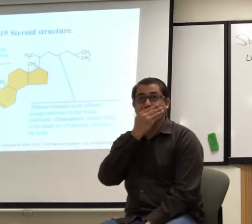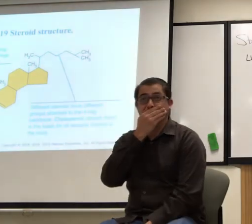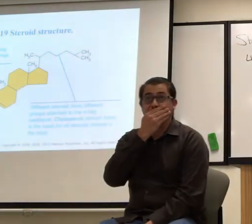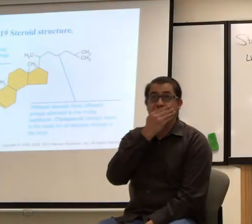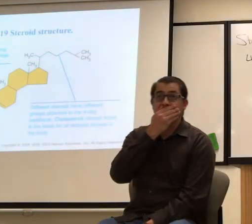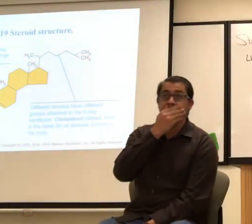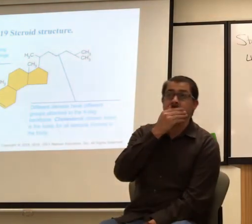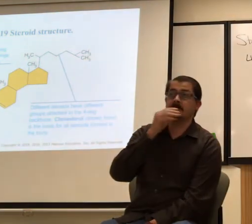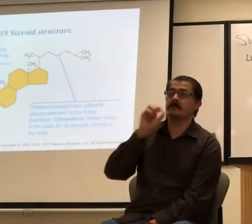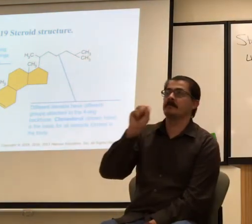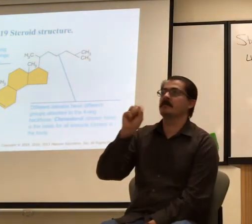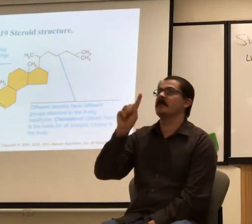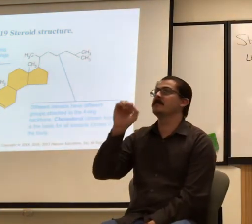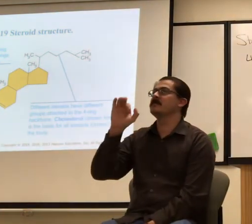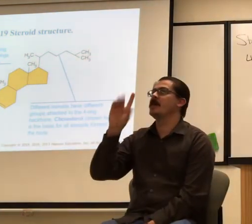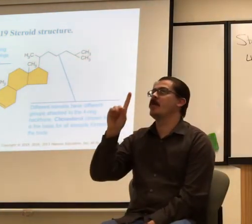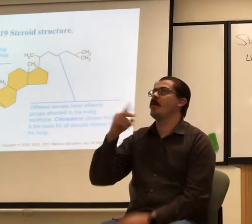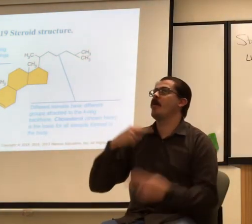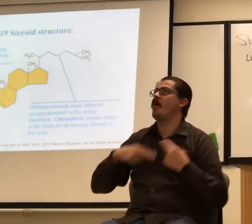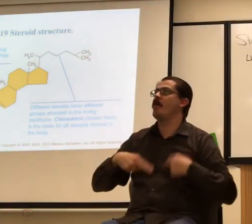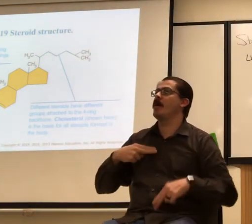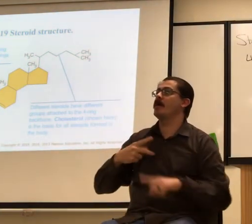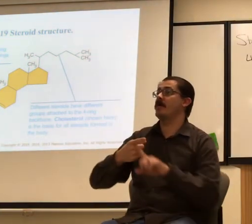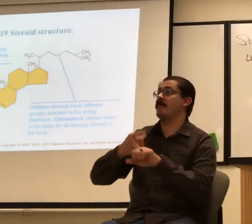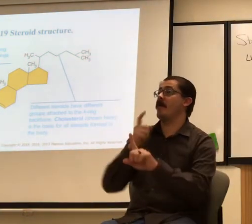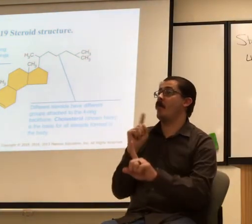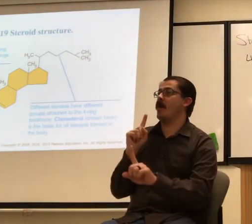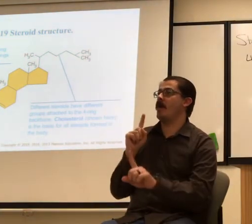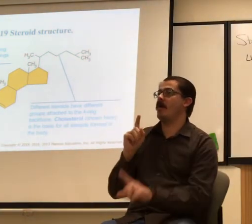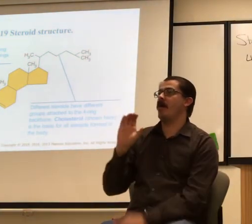Steroid hormones are derived from cholesterol.